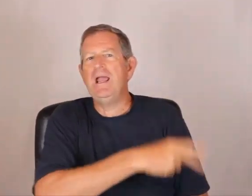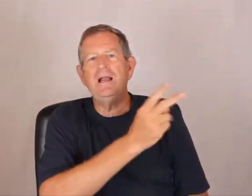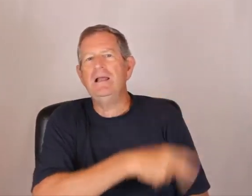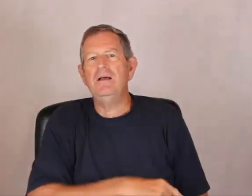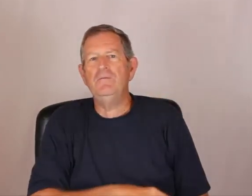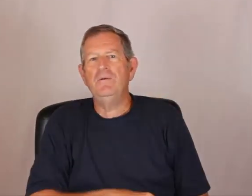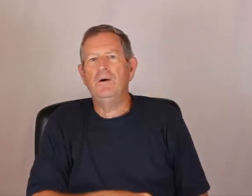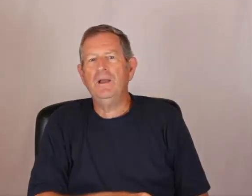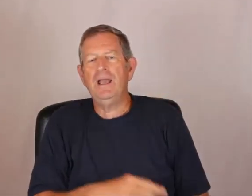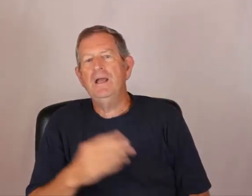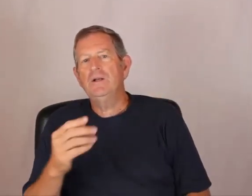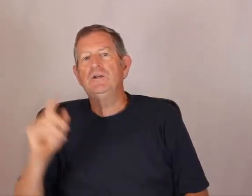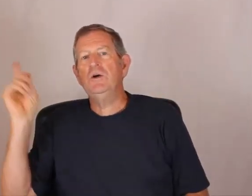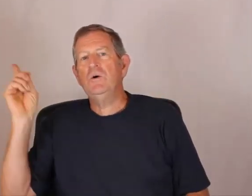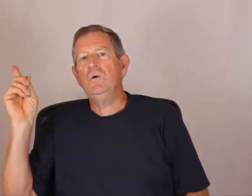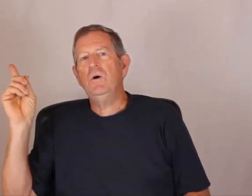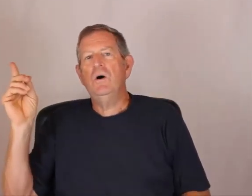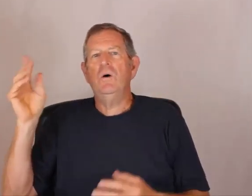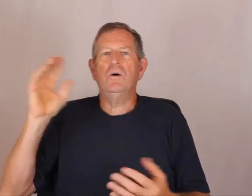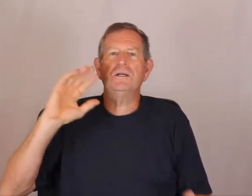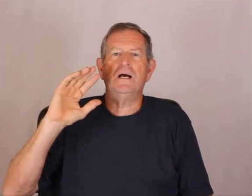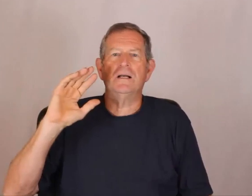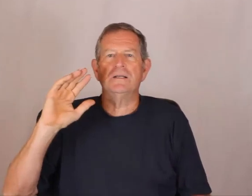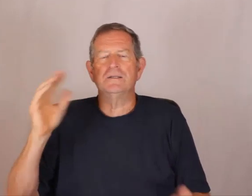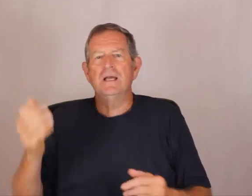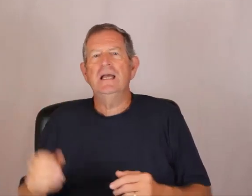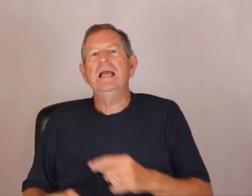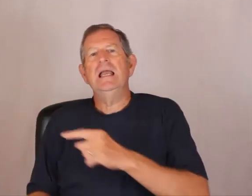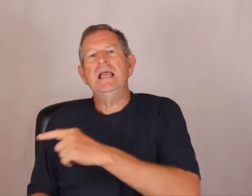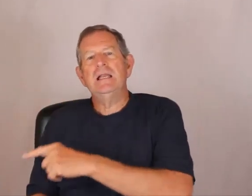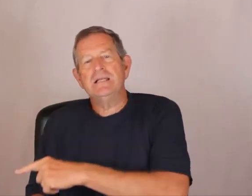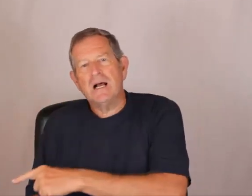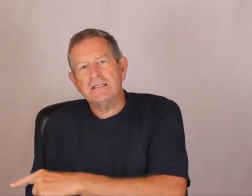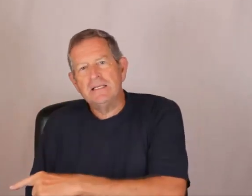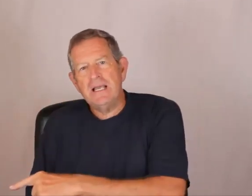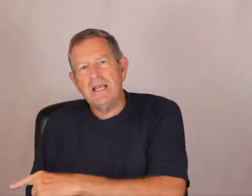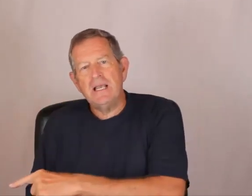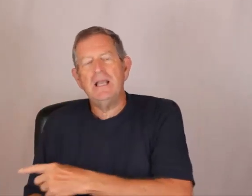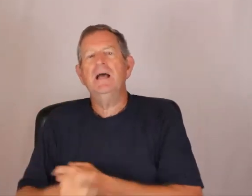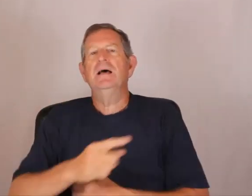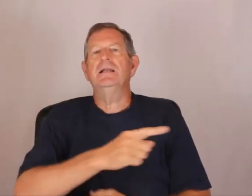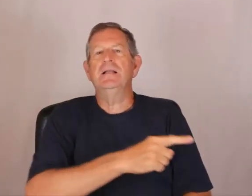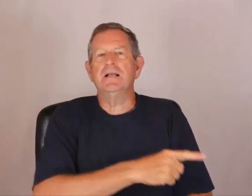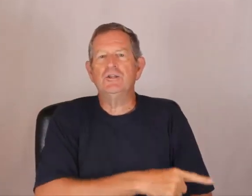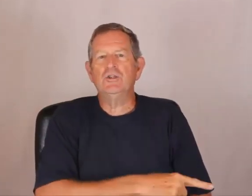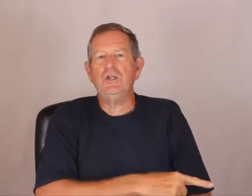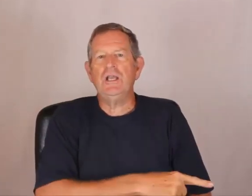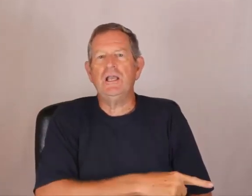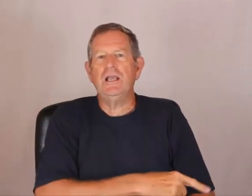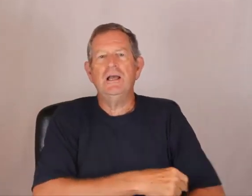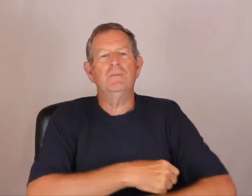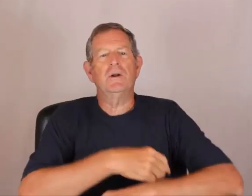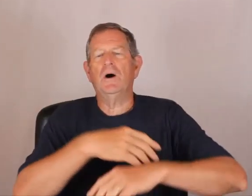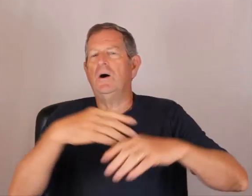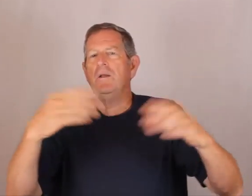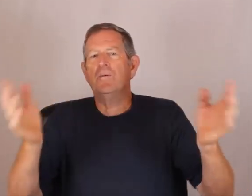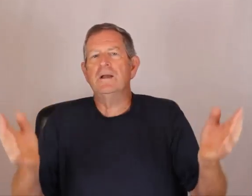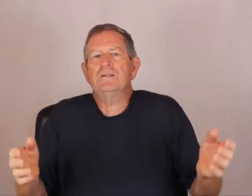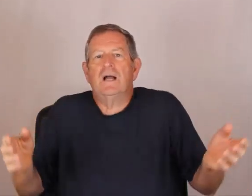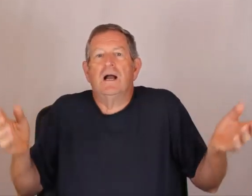they live? Okay? Do or does. Does he? Does she? But all the rest